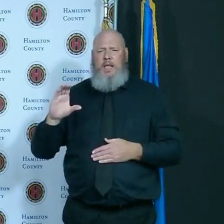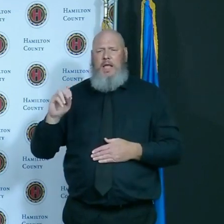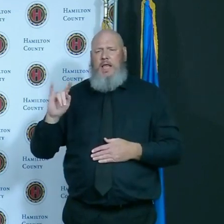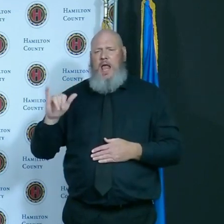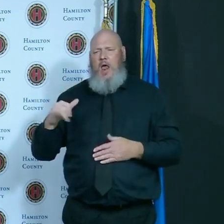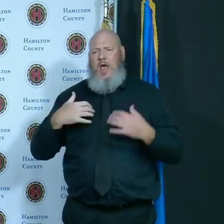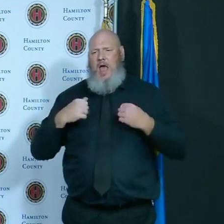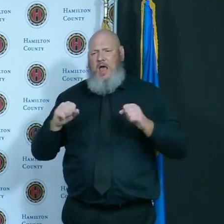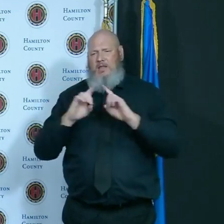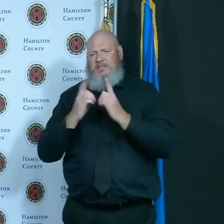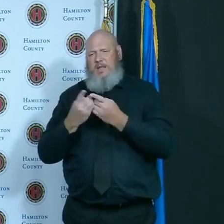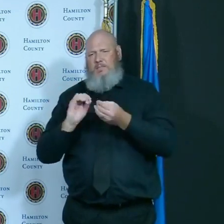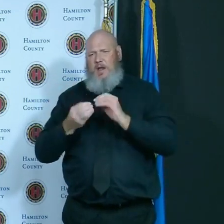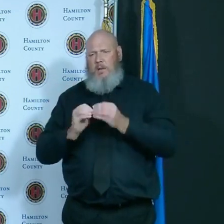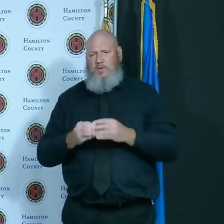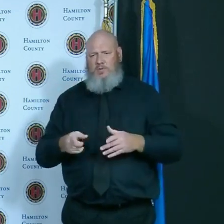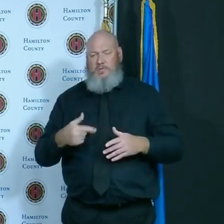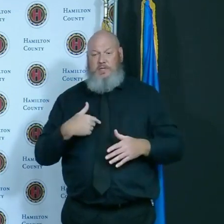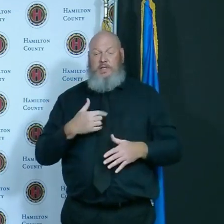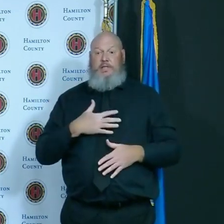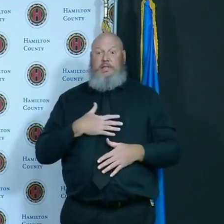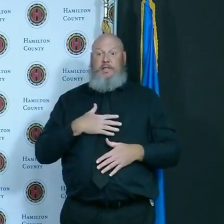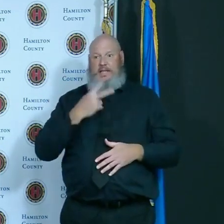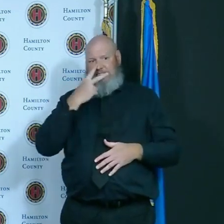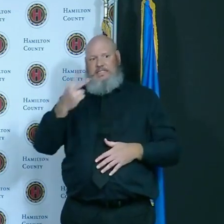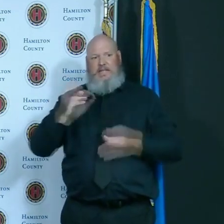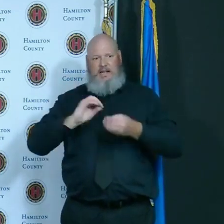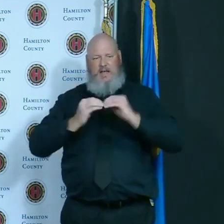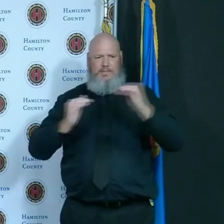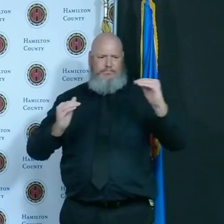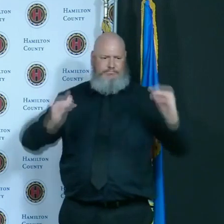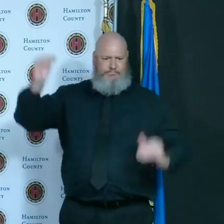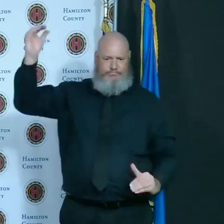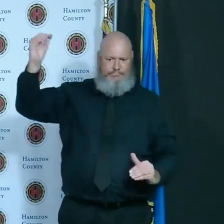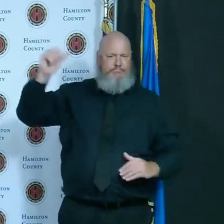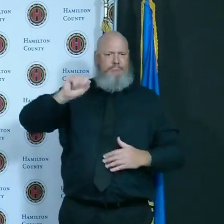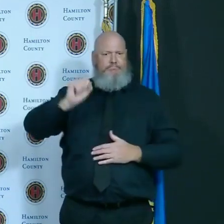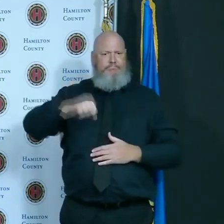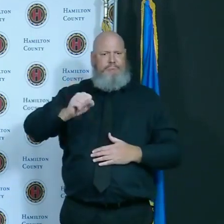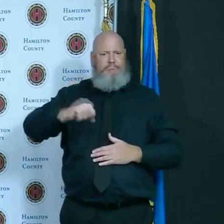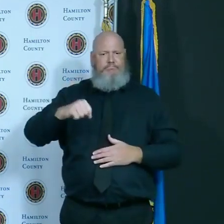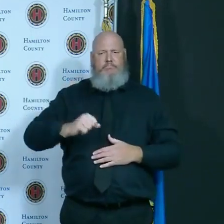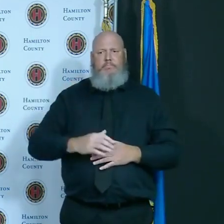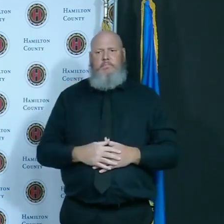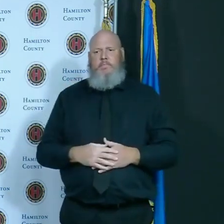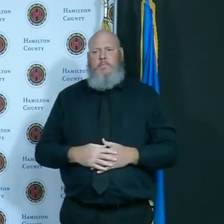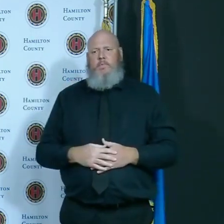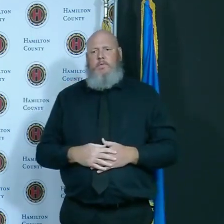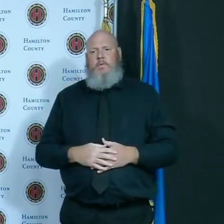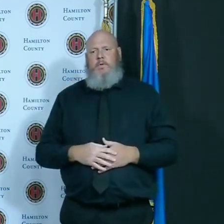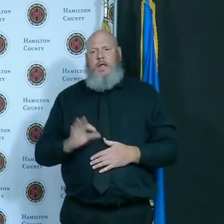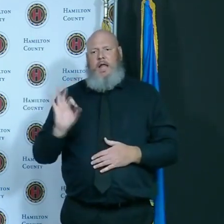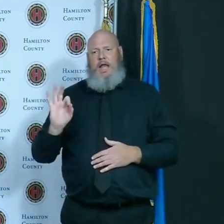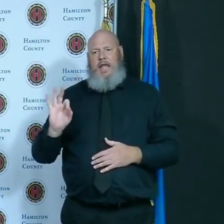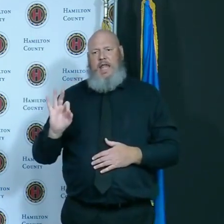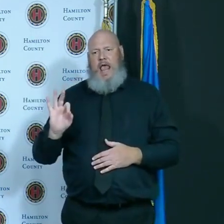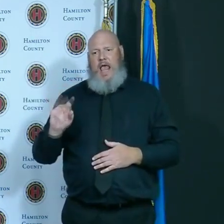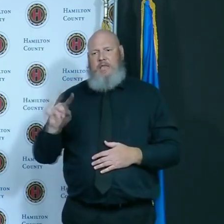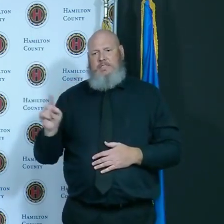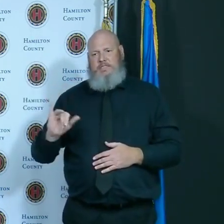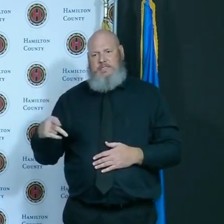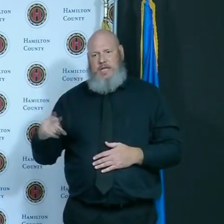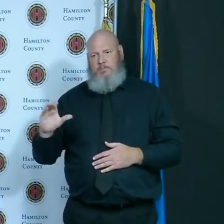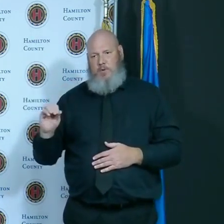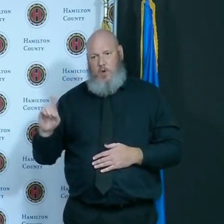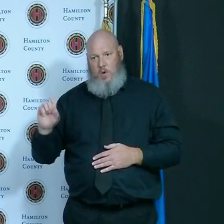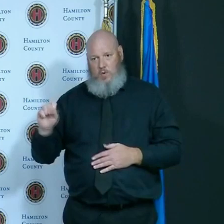disparities, and it shows that in the 9 poorest zip codes in Hamilton County, that the COVID case rate is more